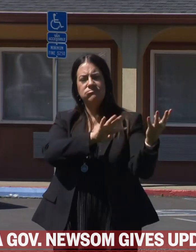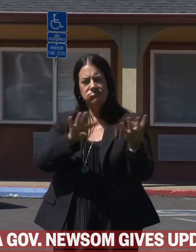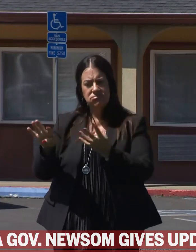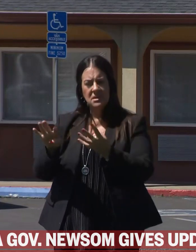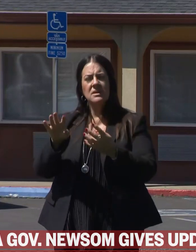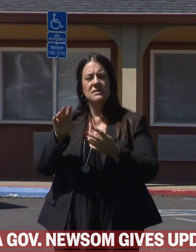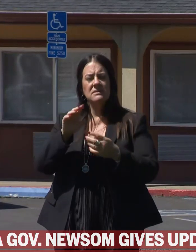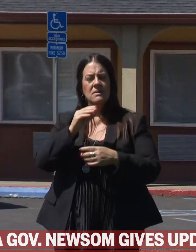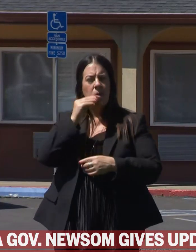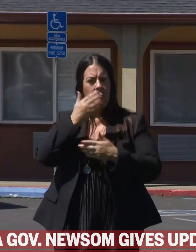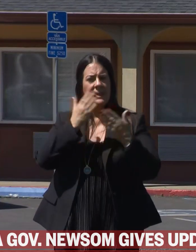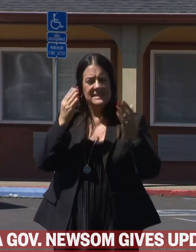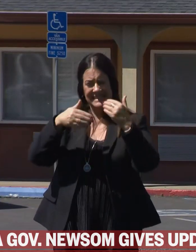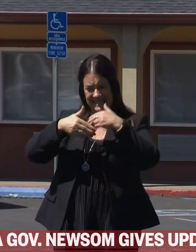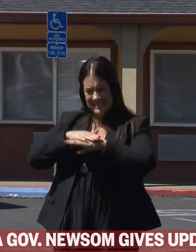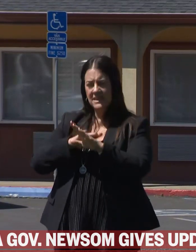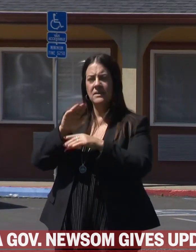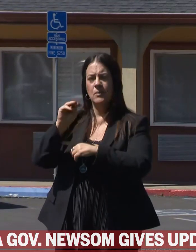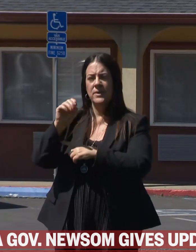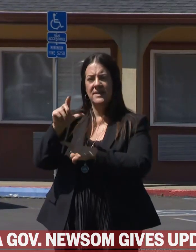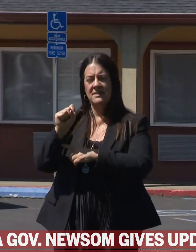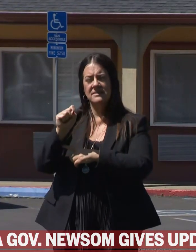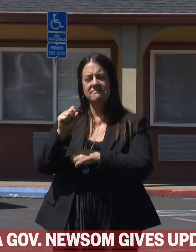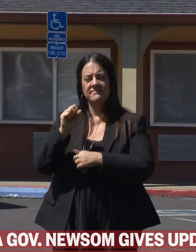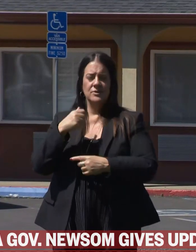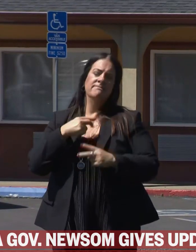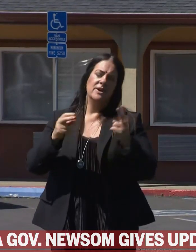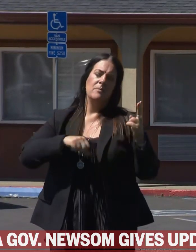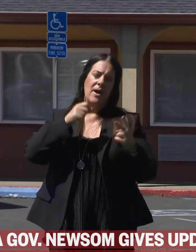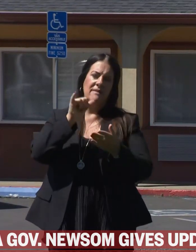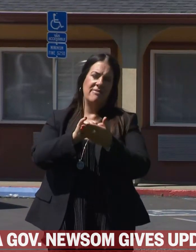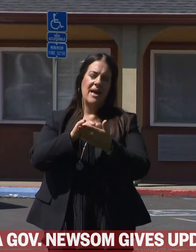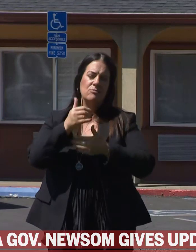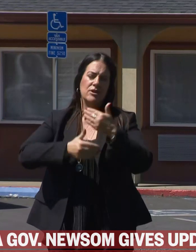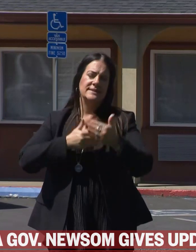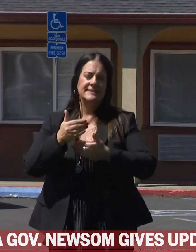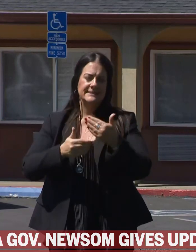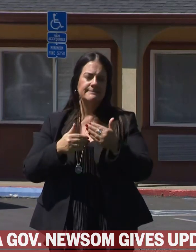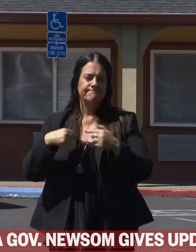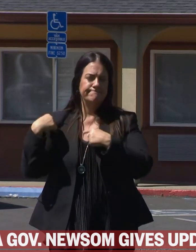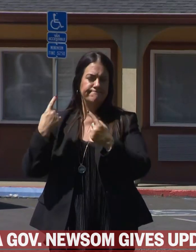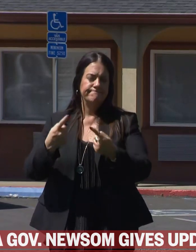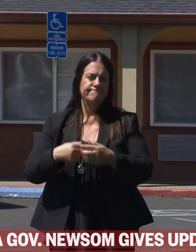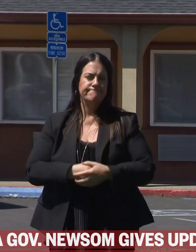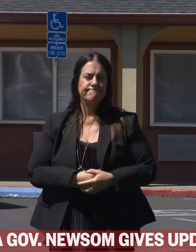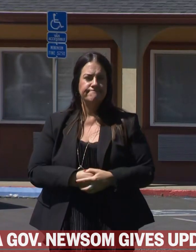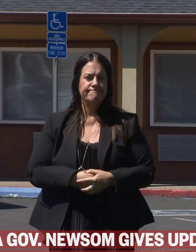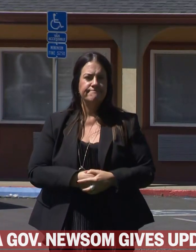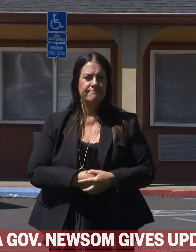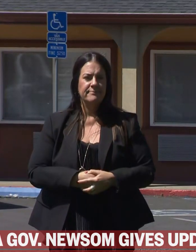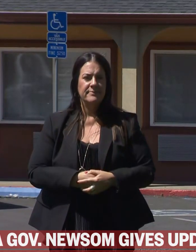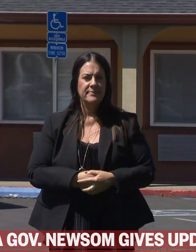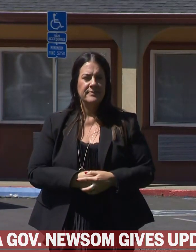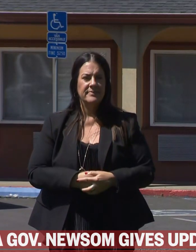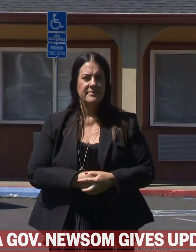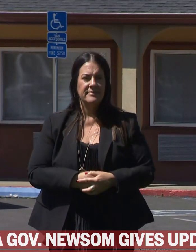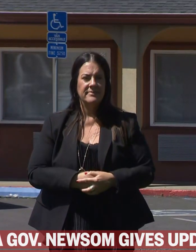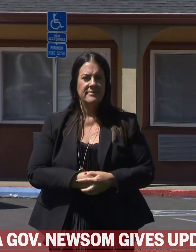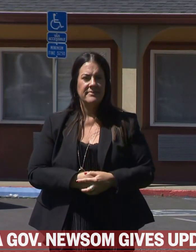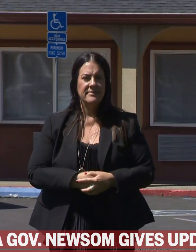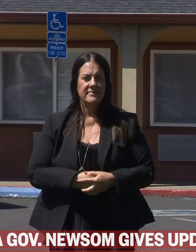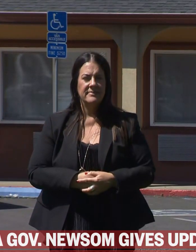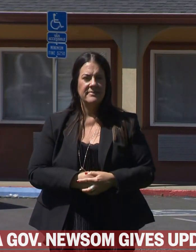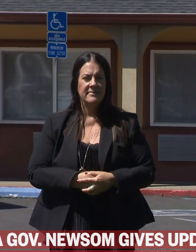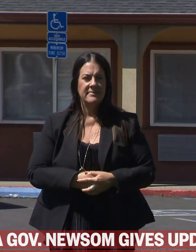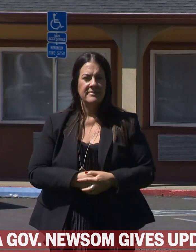into hotel rooms, and I'm very proud of that. A number of reporters also have questions about the state's modeling and when we're going to